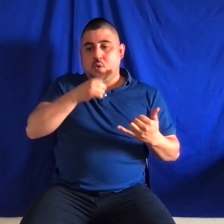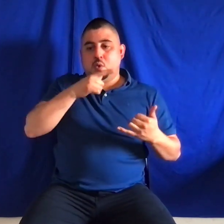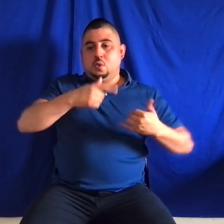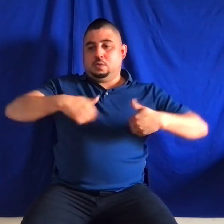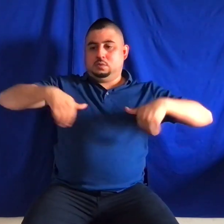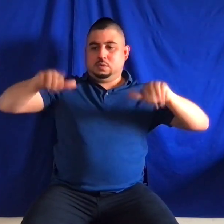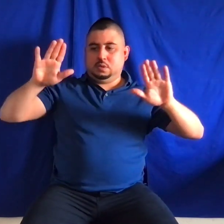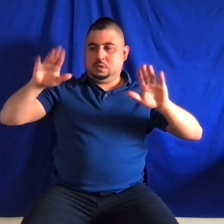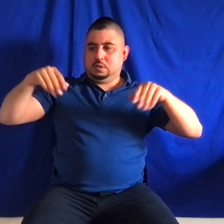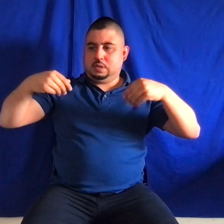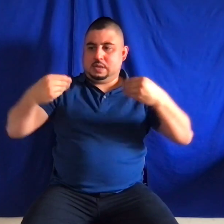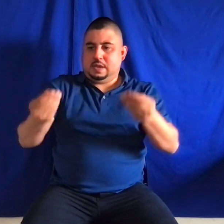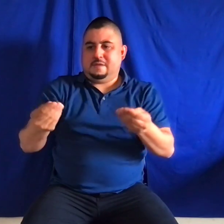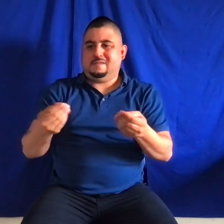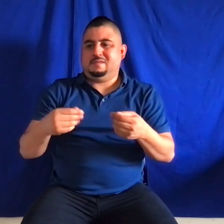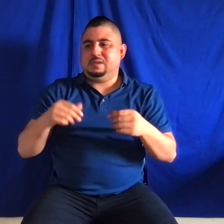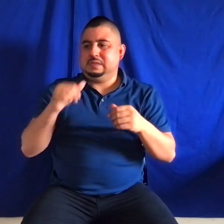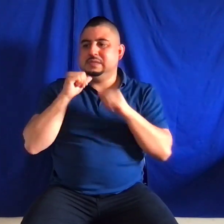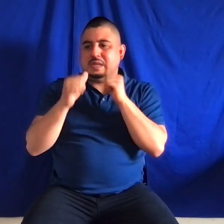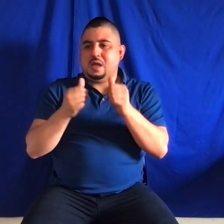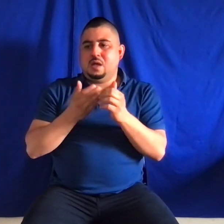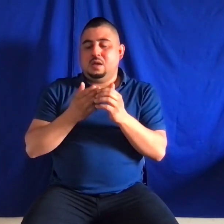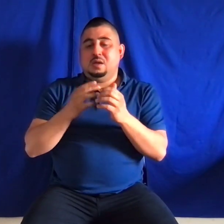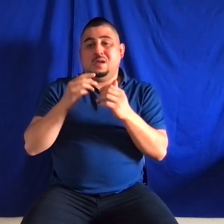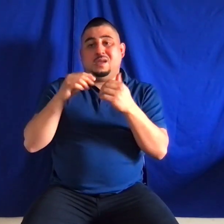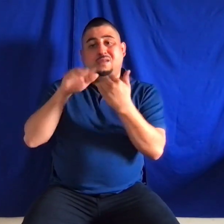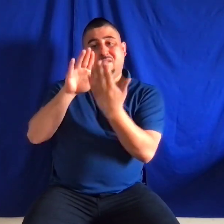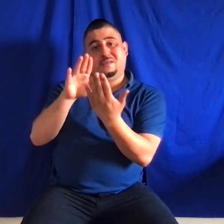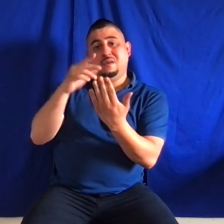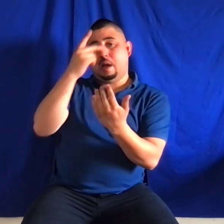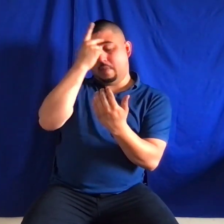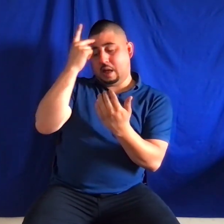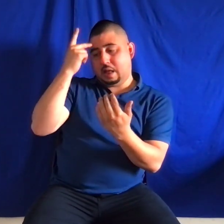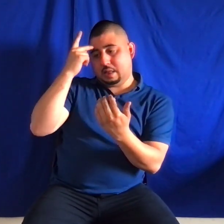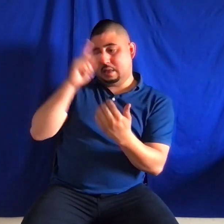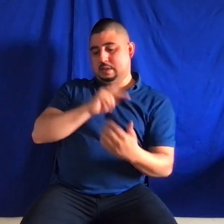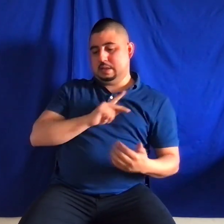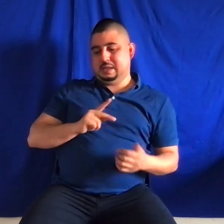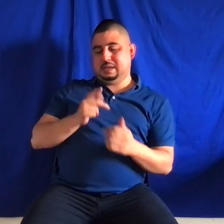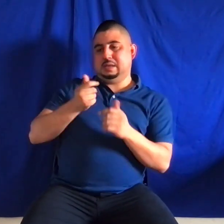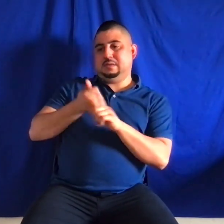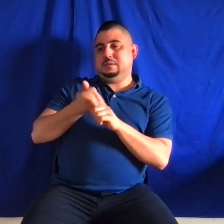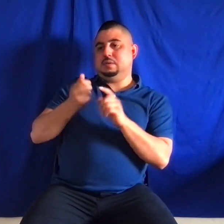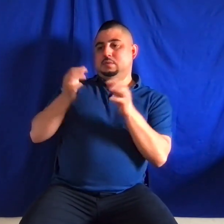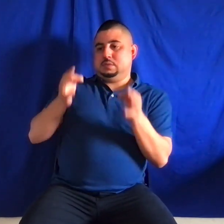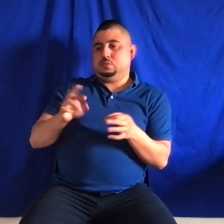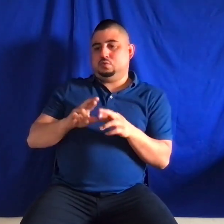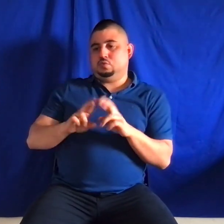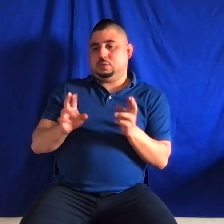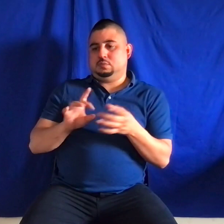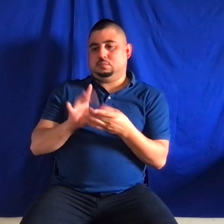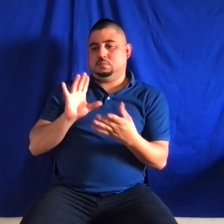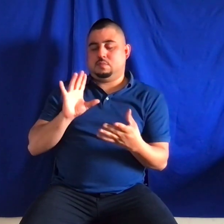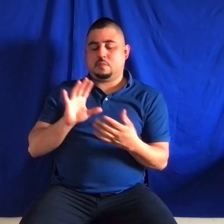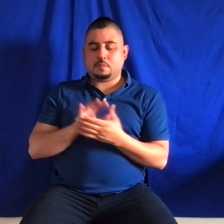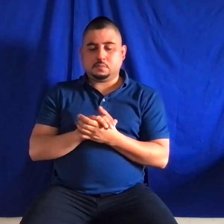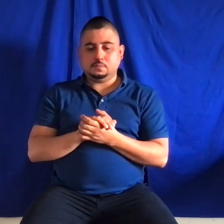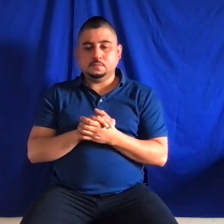and denied in Pilate's presence when he had decided to release him. You denied the